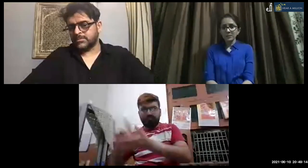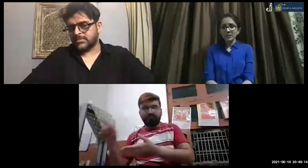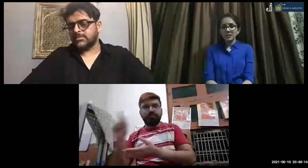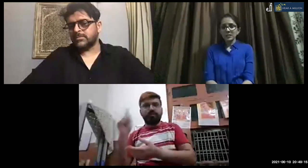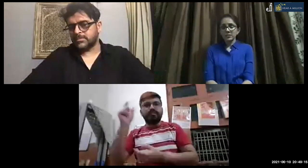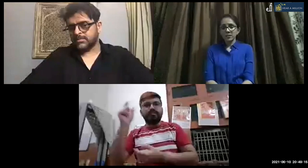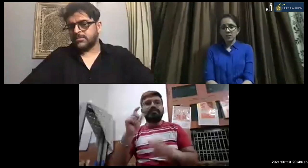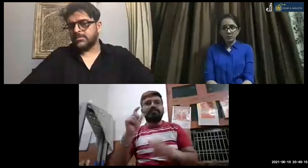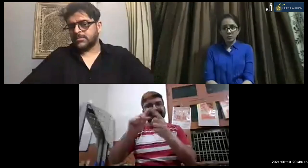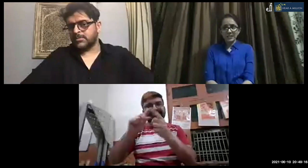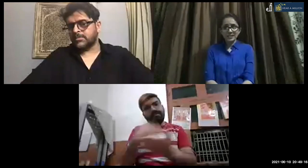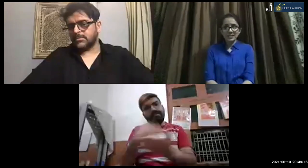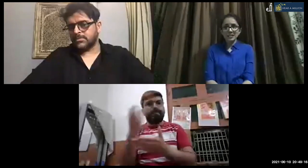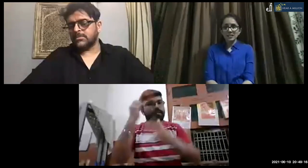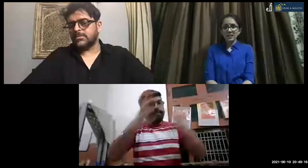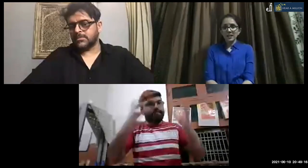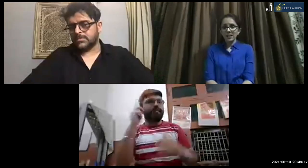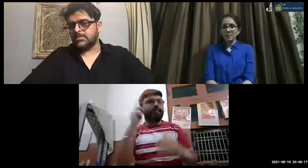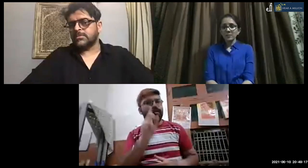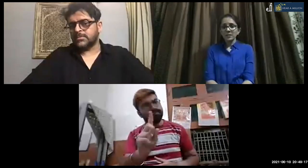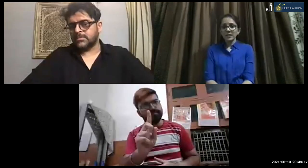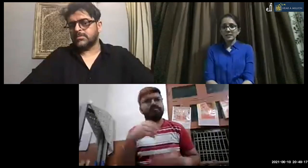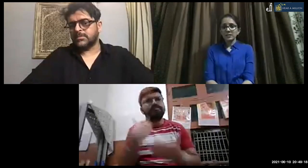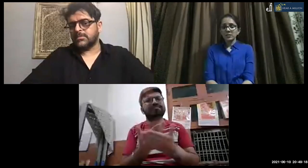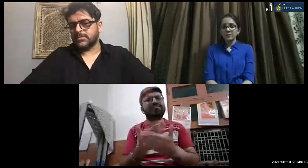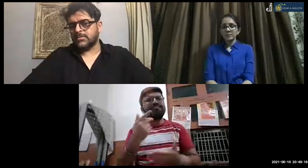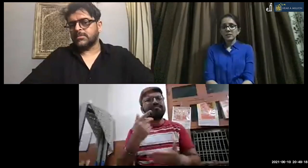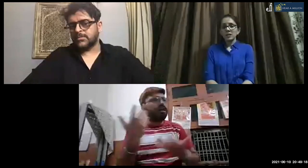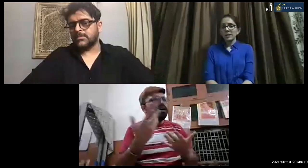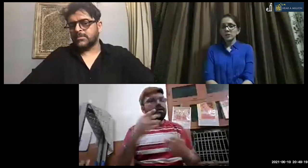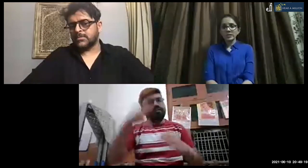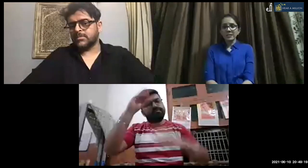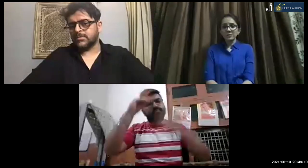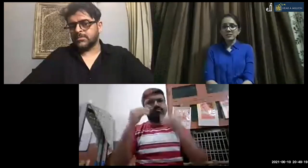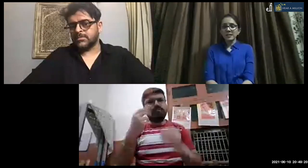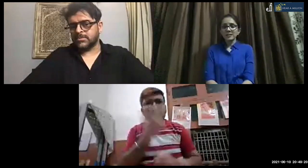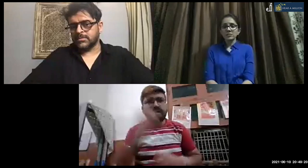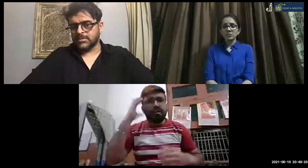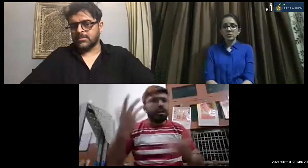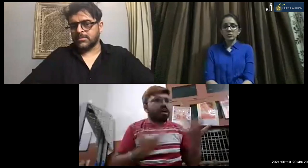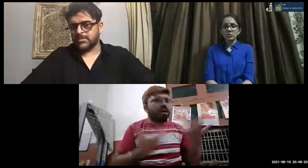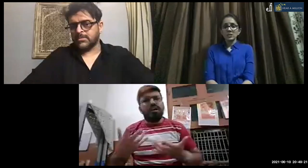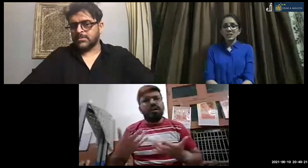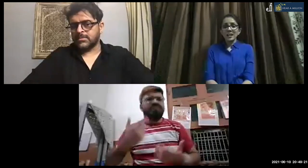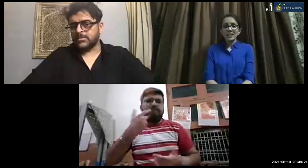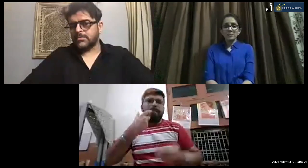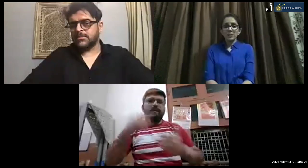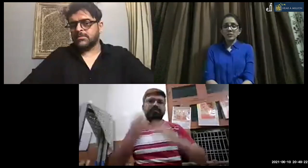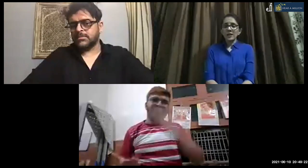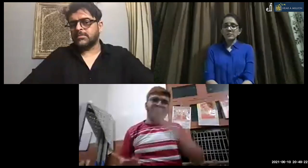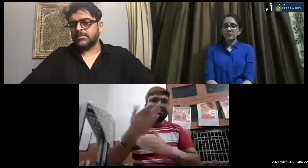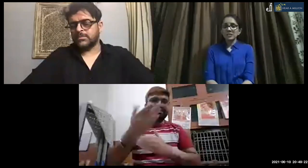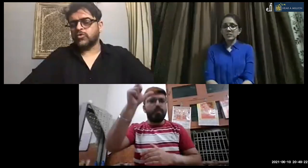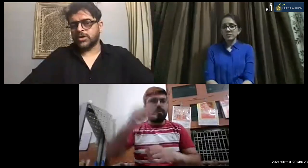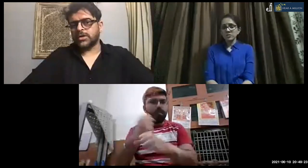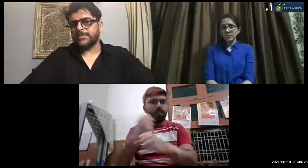India in the east area, and I'm the only deaf person there. So